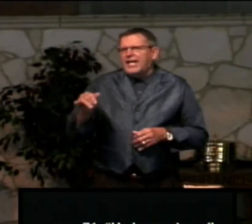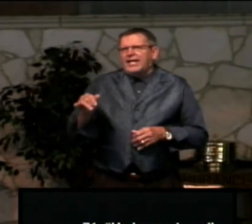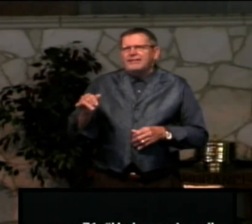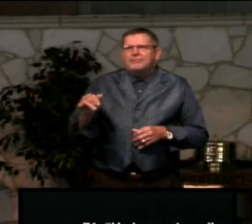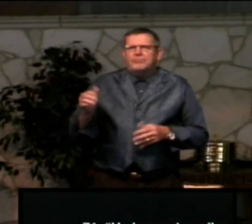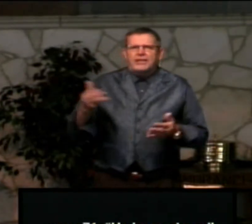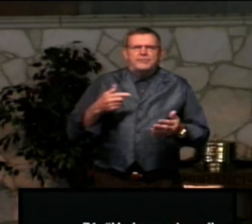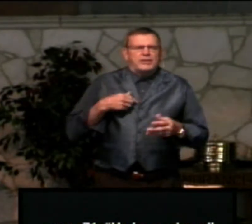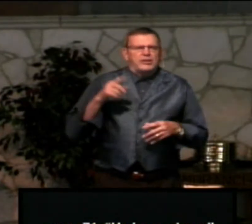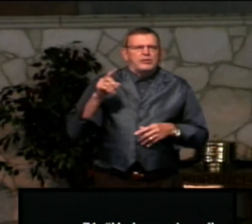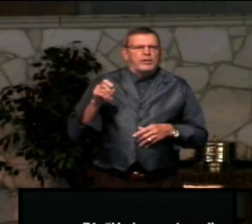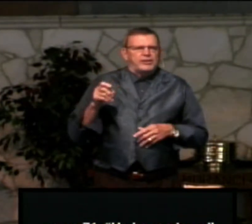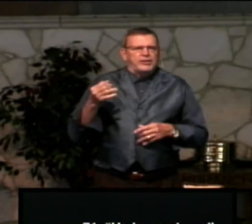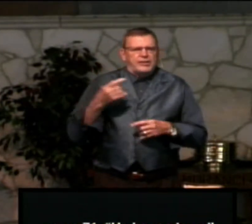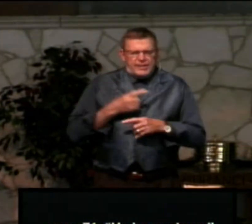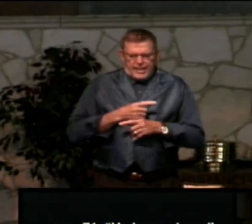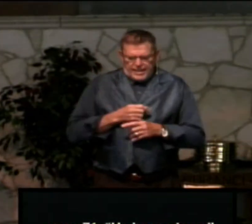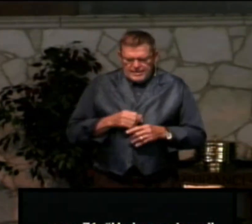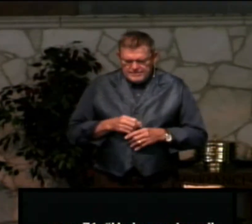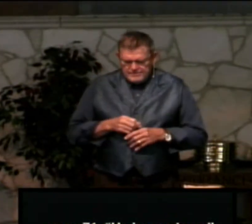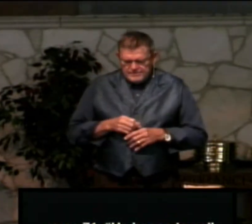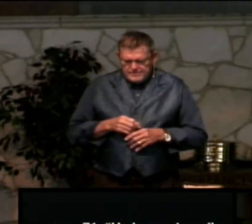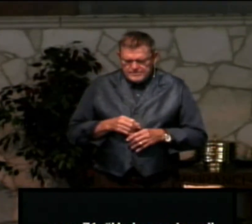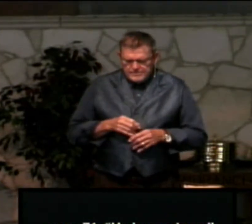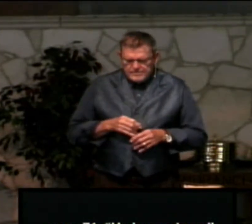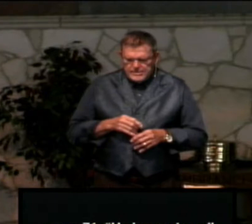So that brings me to the question today.